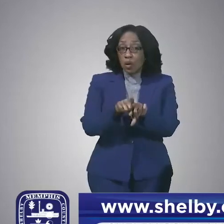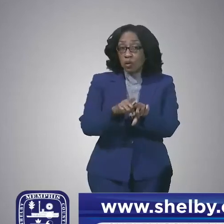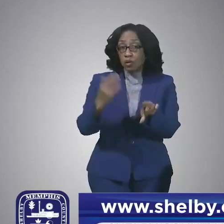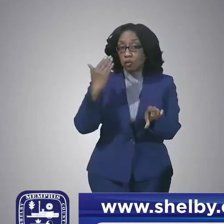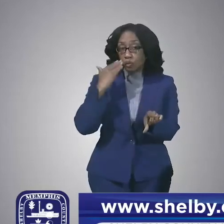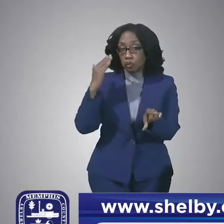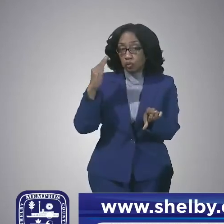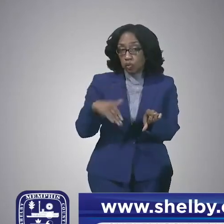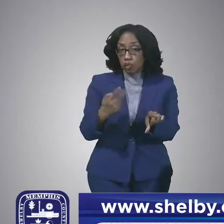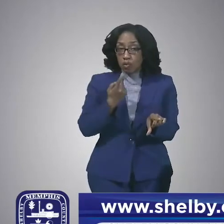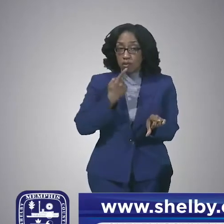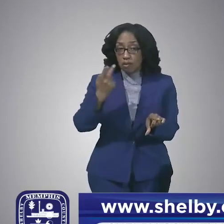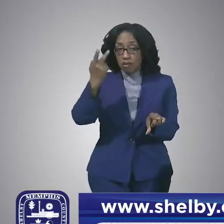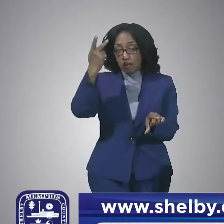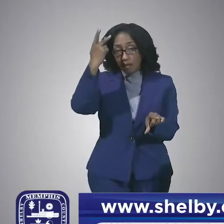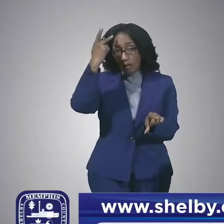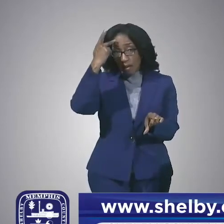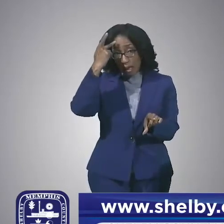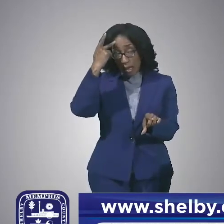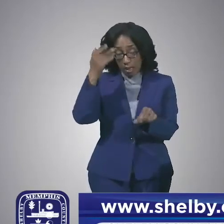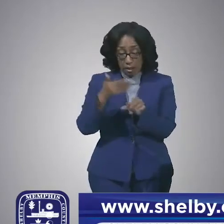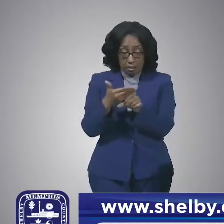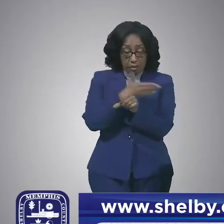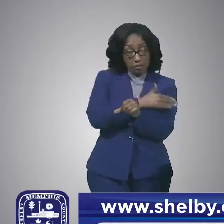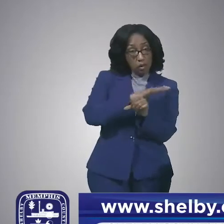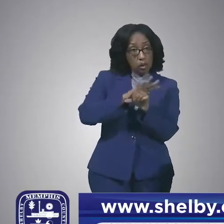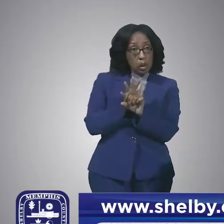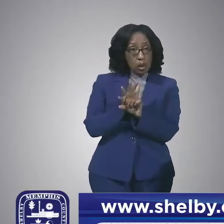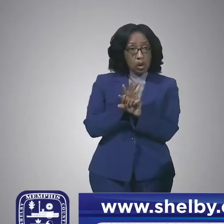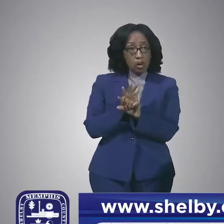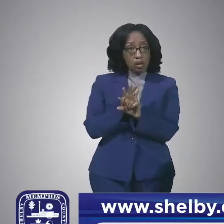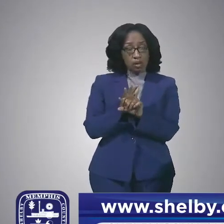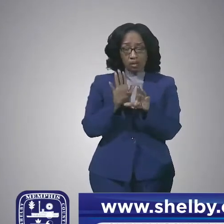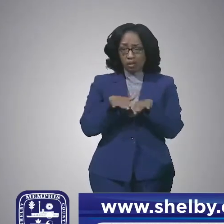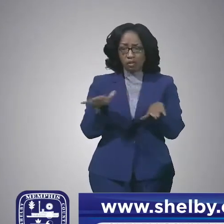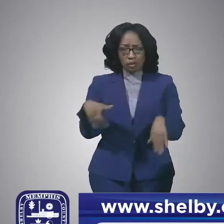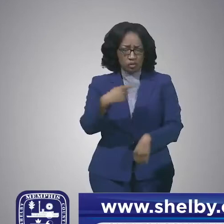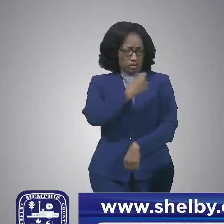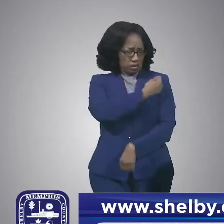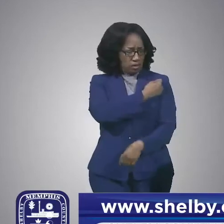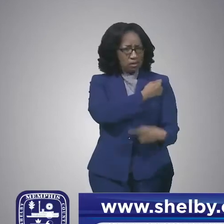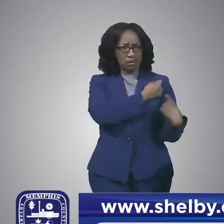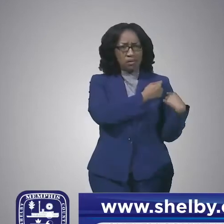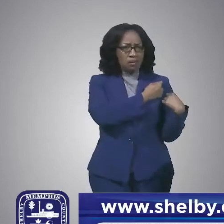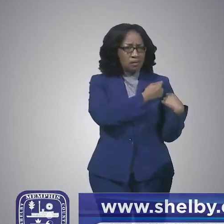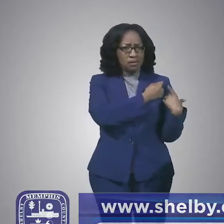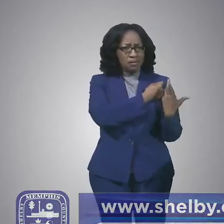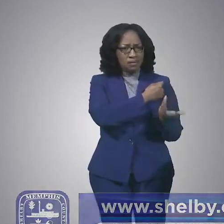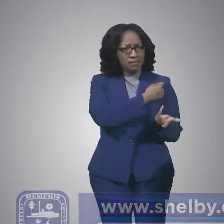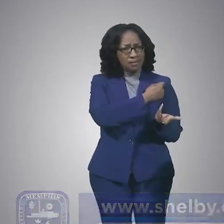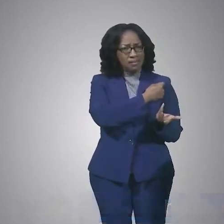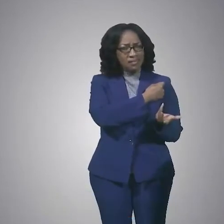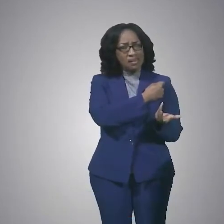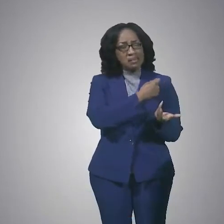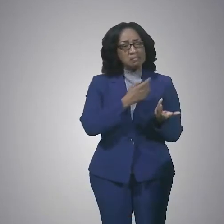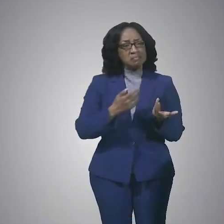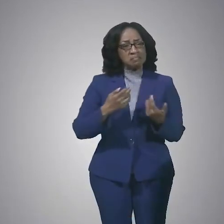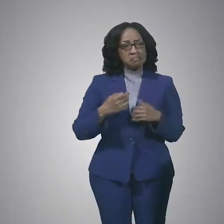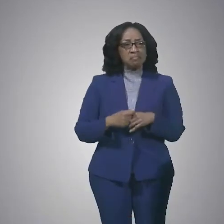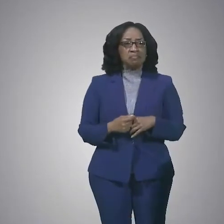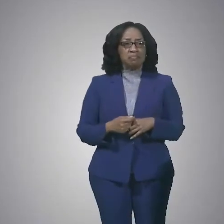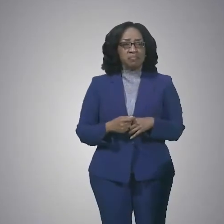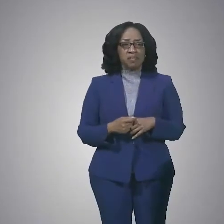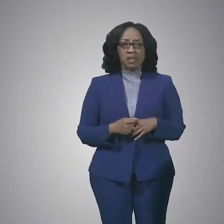know that parents pre-COVID were vaccinating their children at very high rates across the